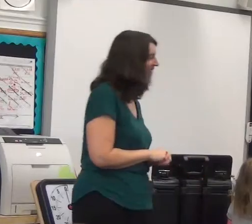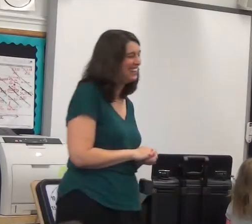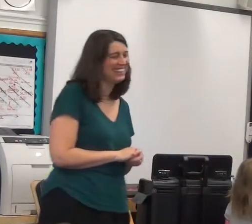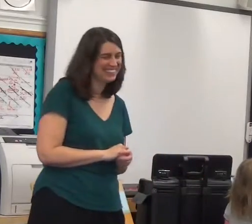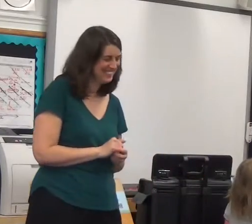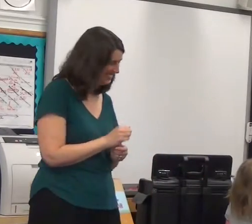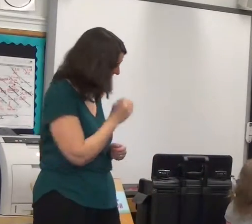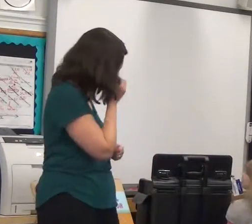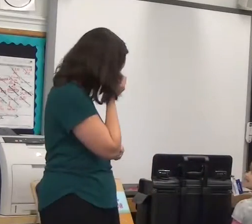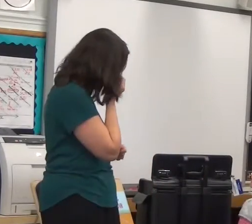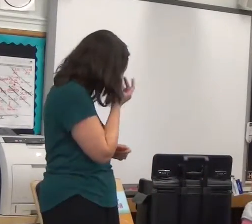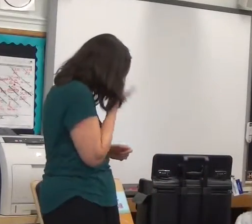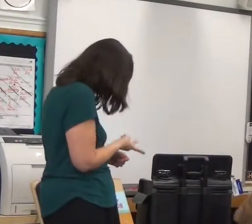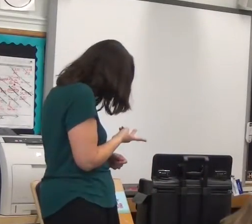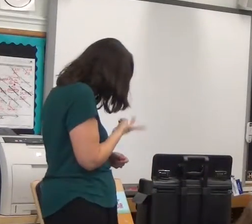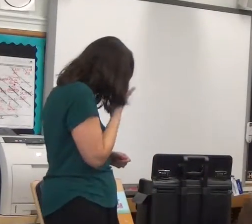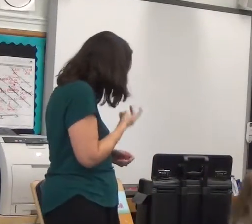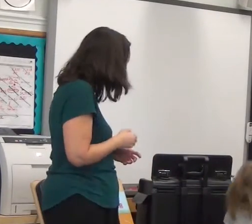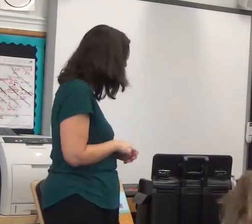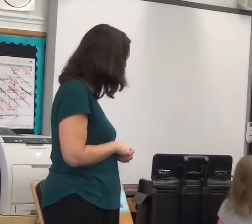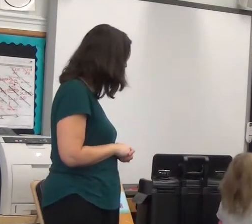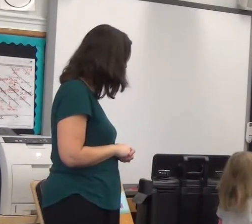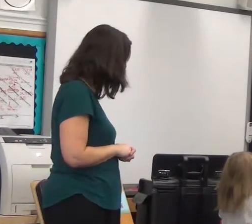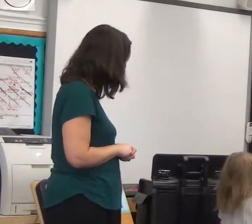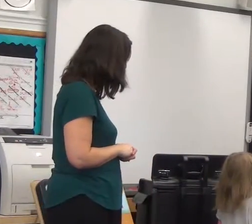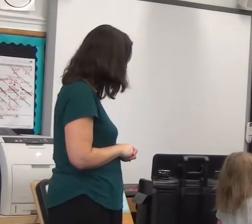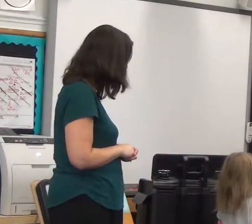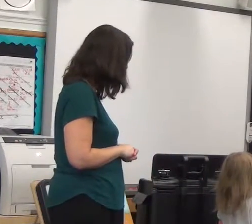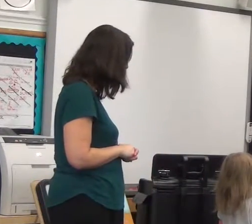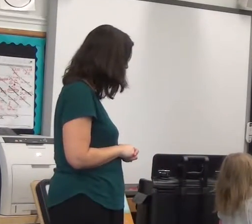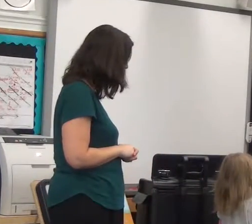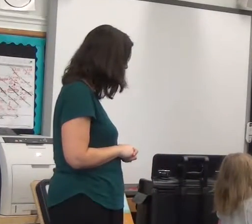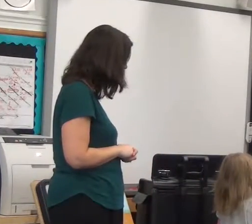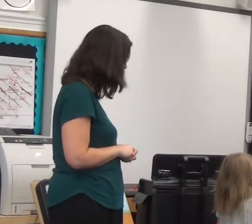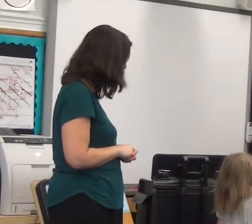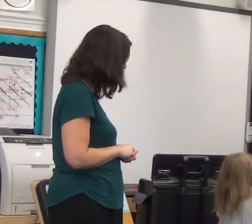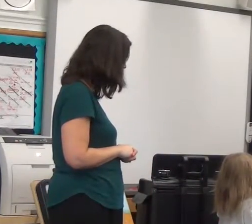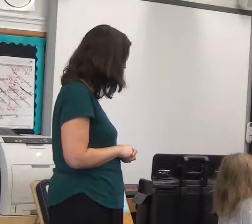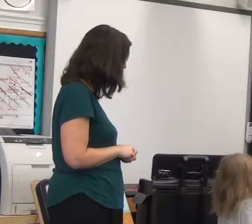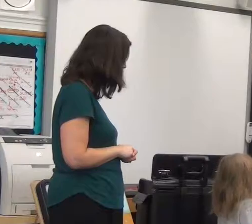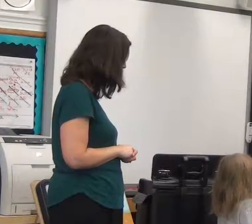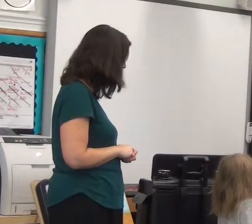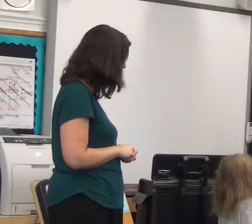There it is, there it is. It really is inside there, right? Watch close.